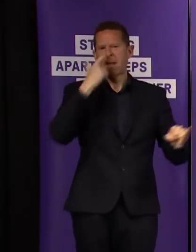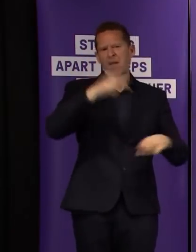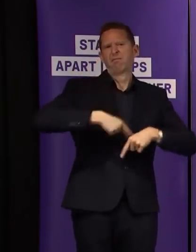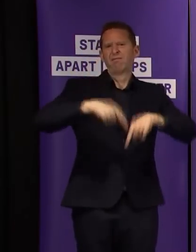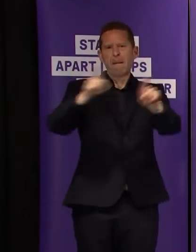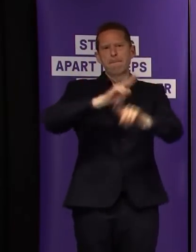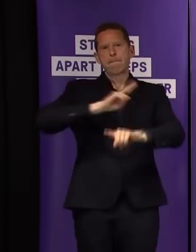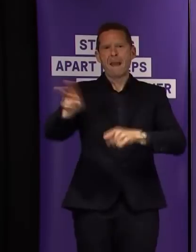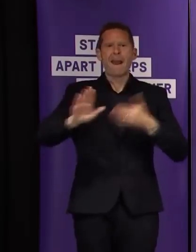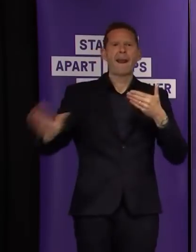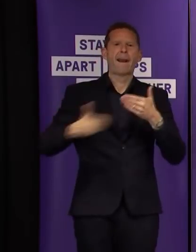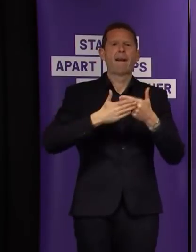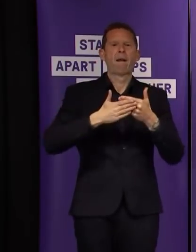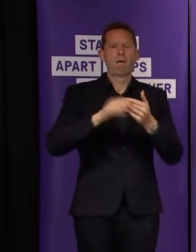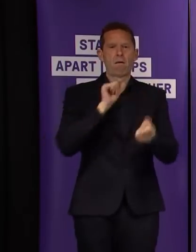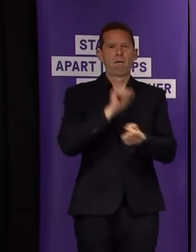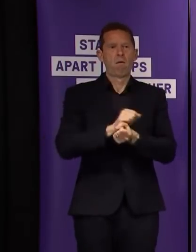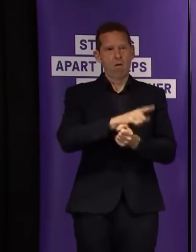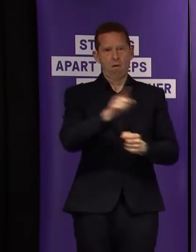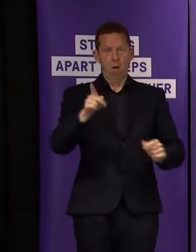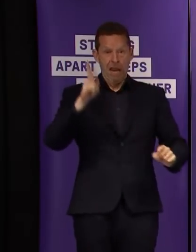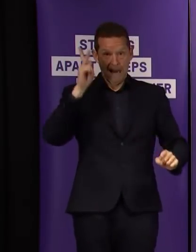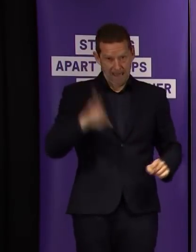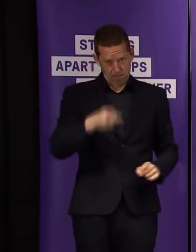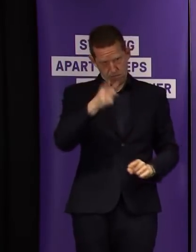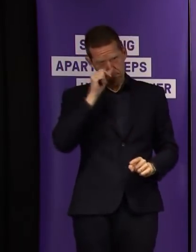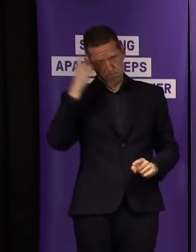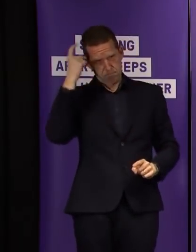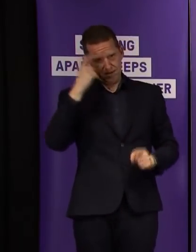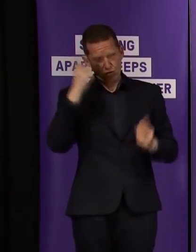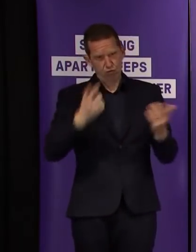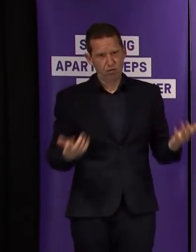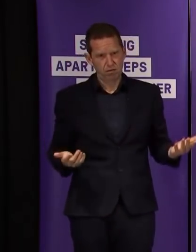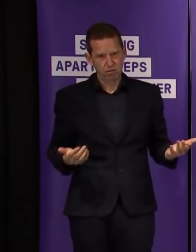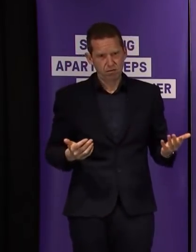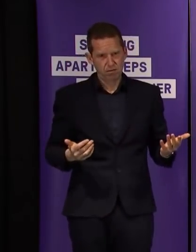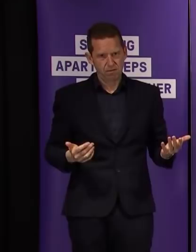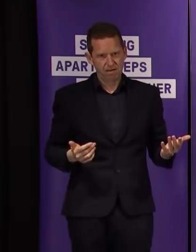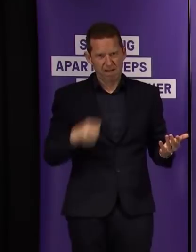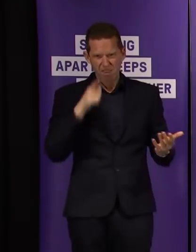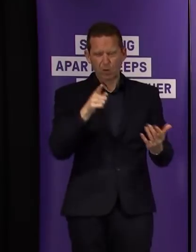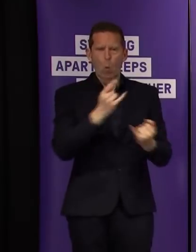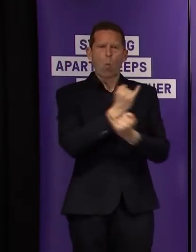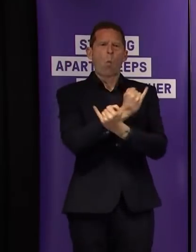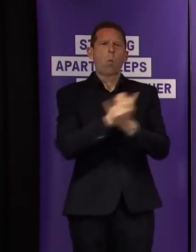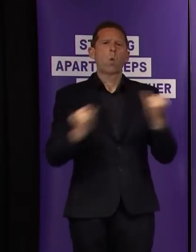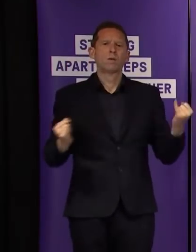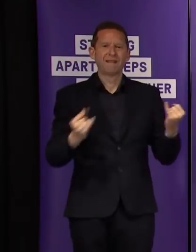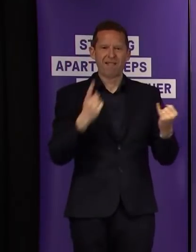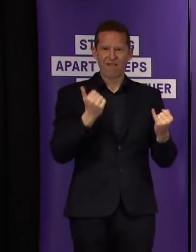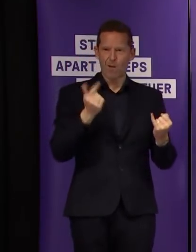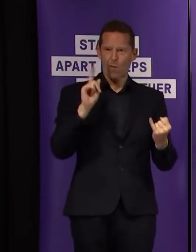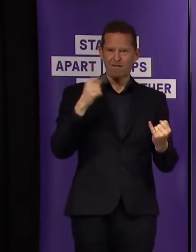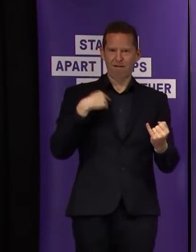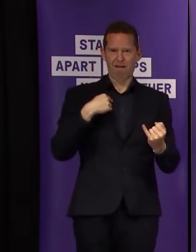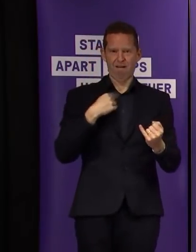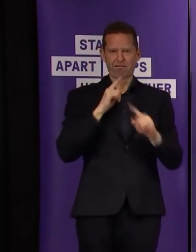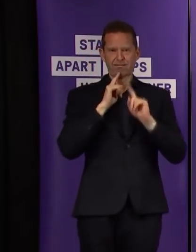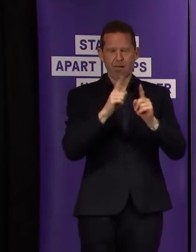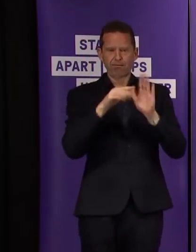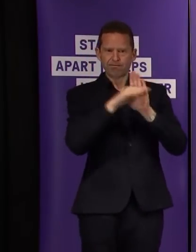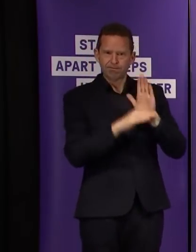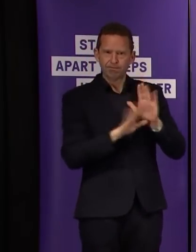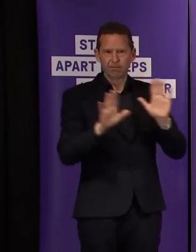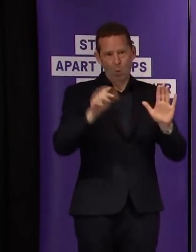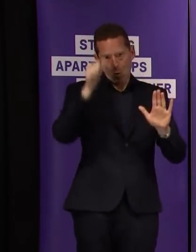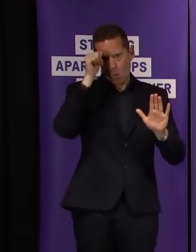again, and now we have to shut down again. That would, I think, in some ways be even harder news than what I'm delivering today, as difficult